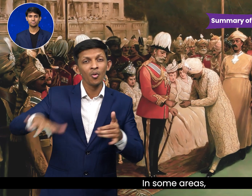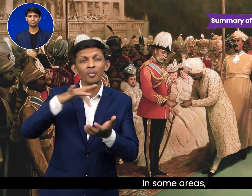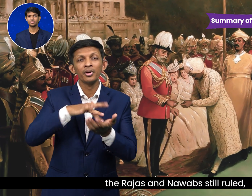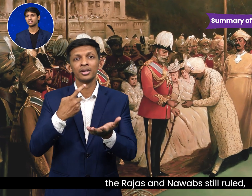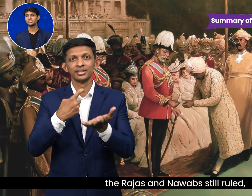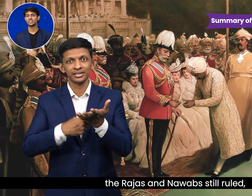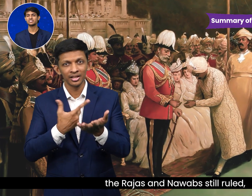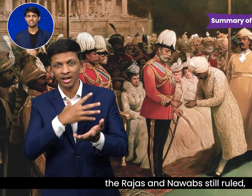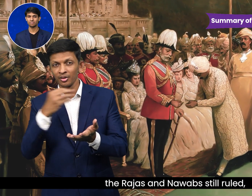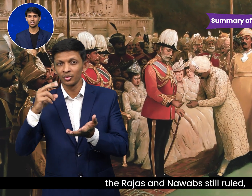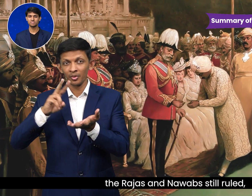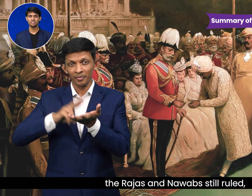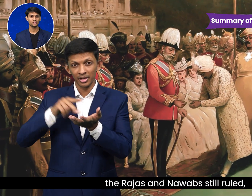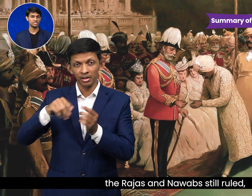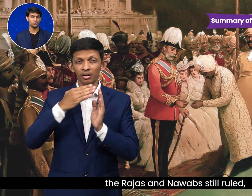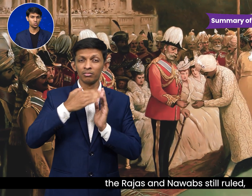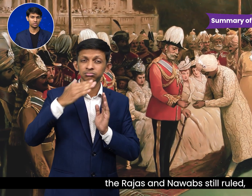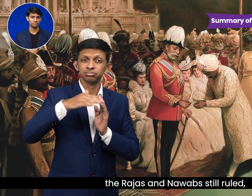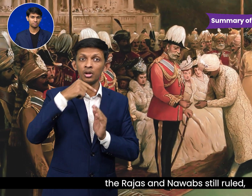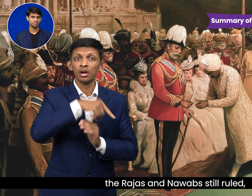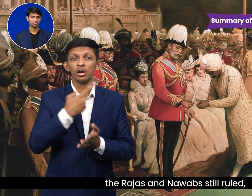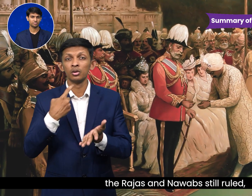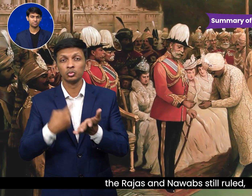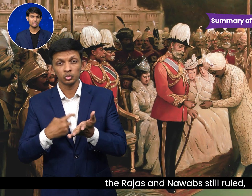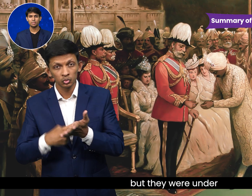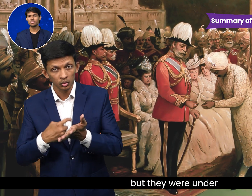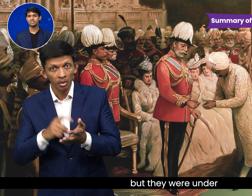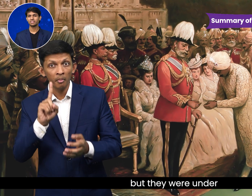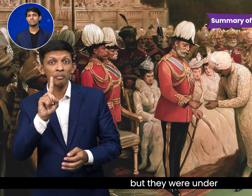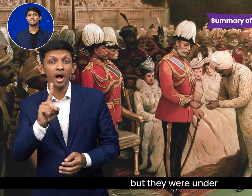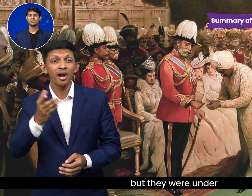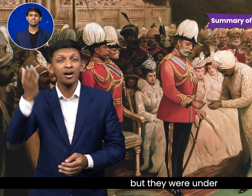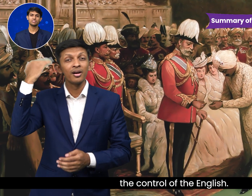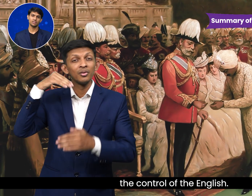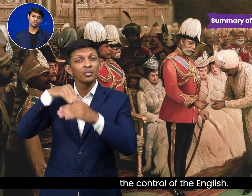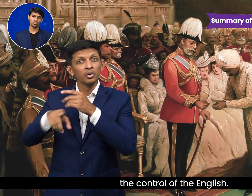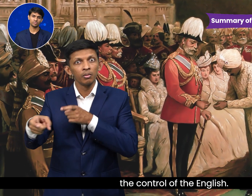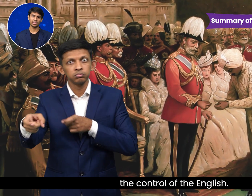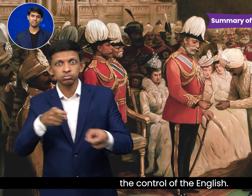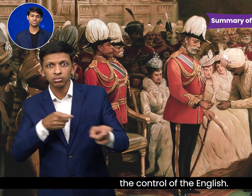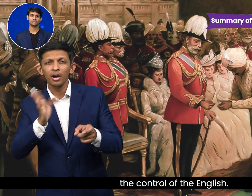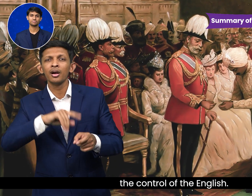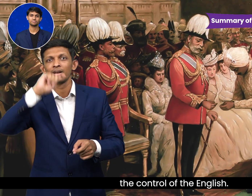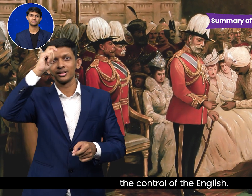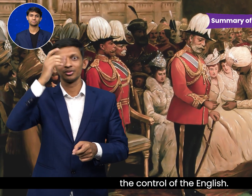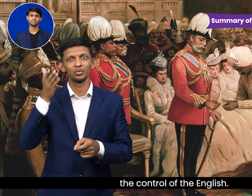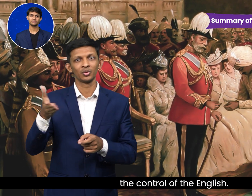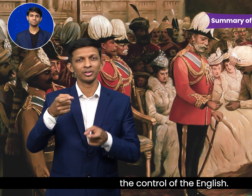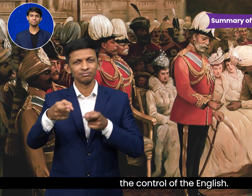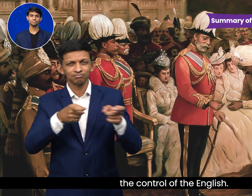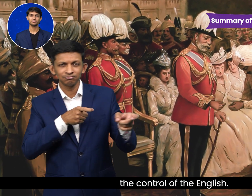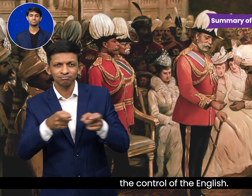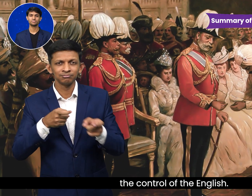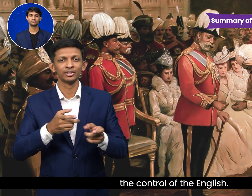areas, the Rajas and Nawabs still ruled, but they were under the control of the English.